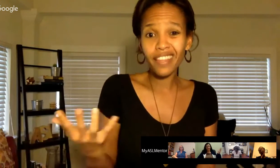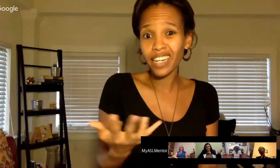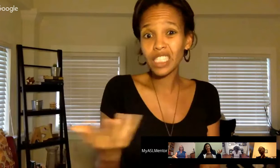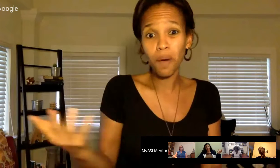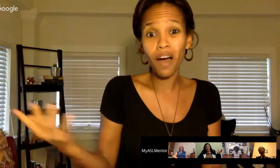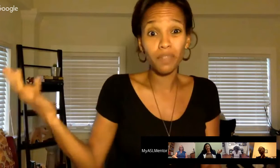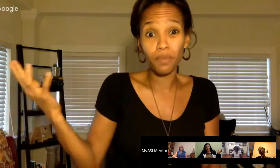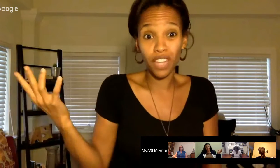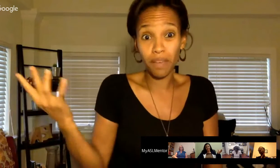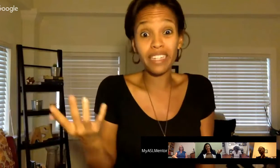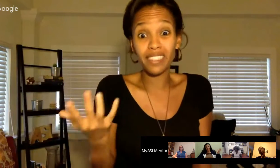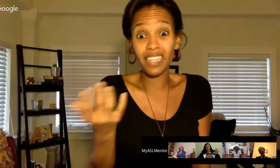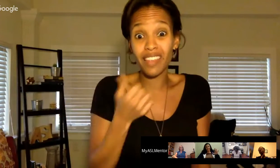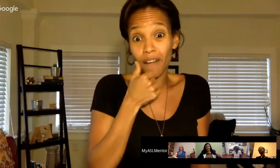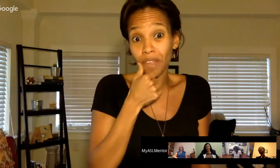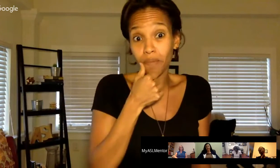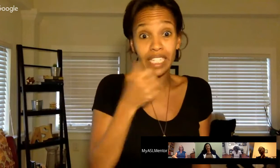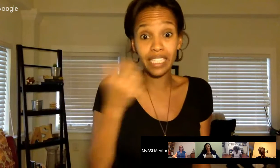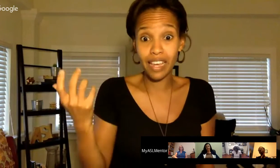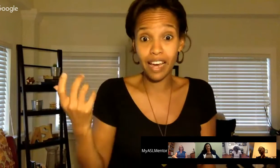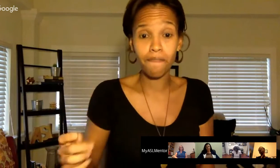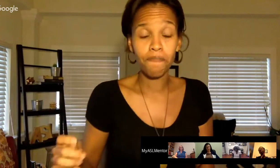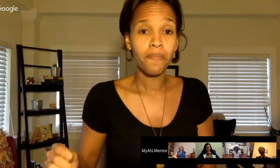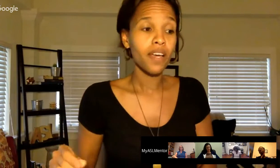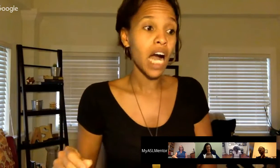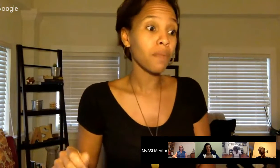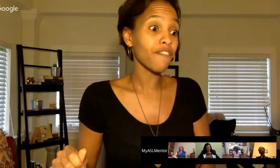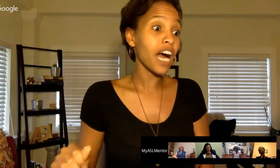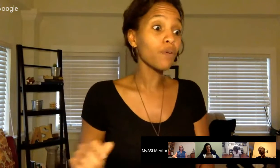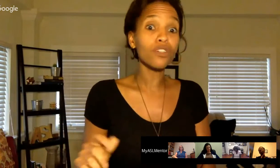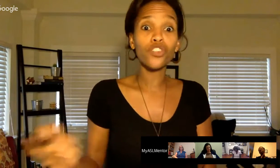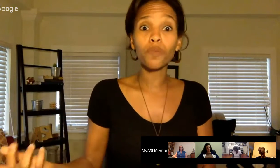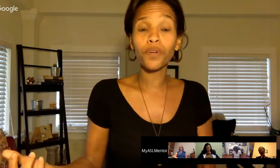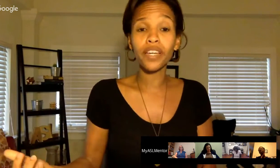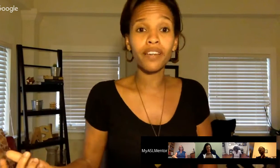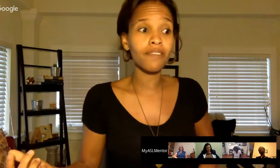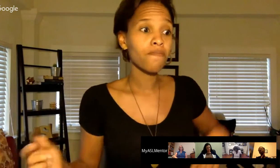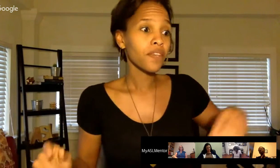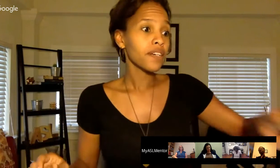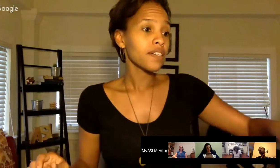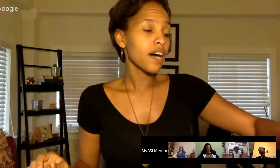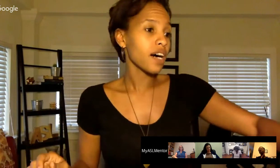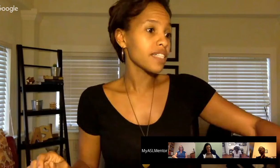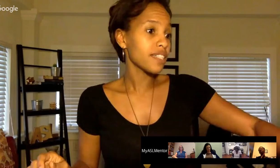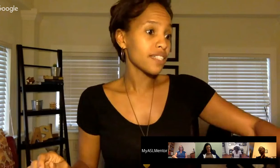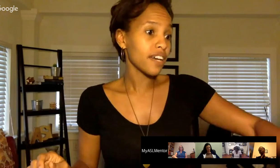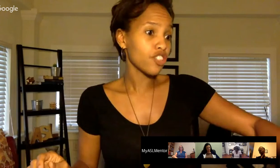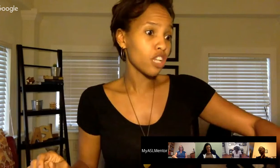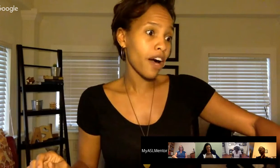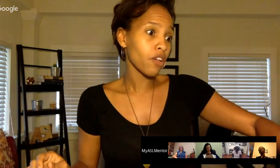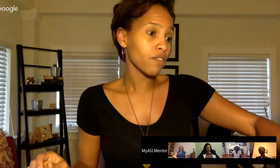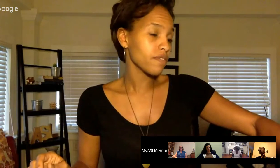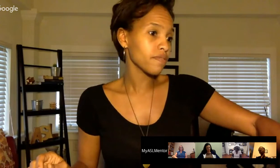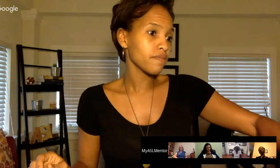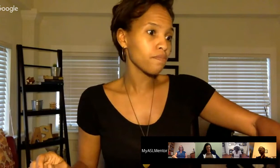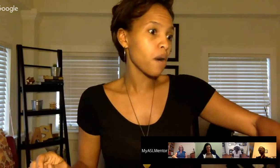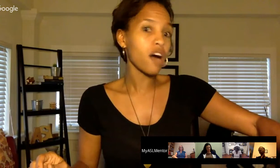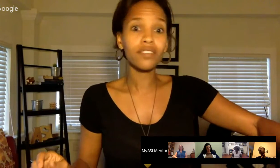I think that it's possible. They might see that. They might see that. If I were interpreting a discussion